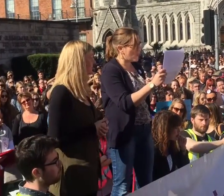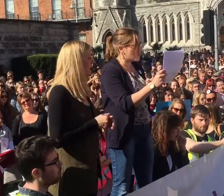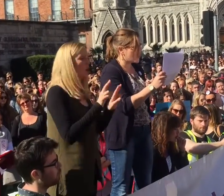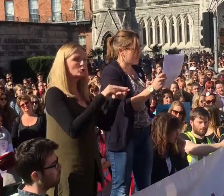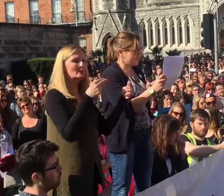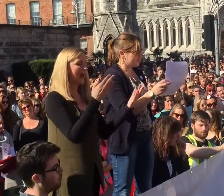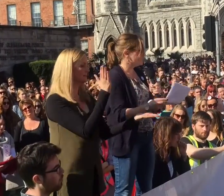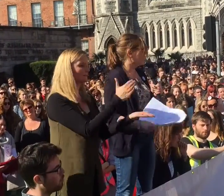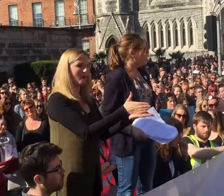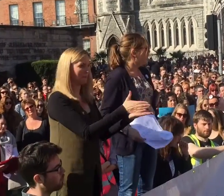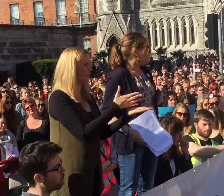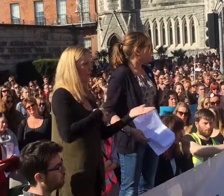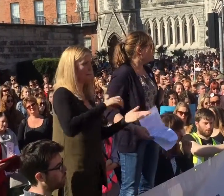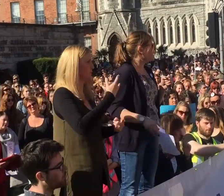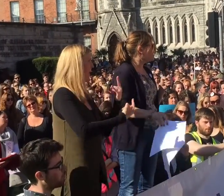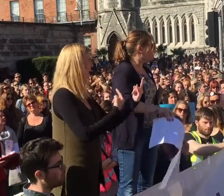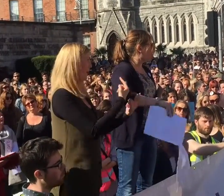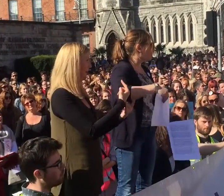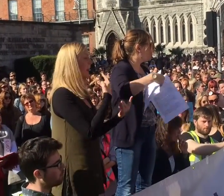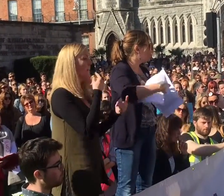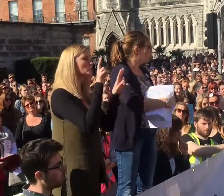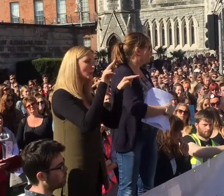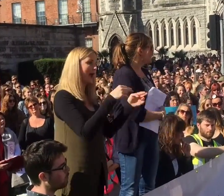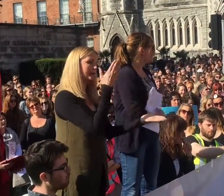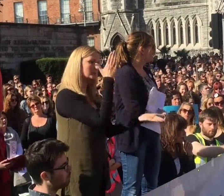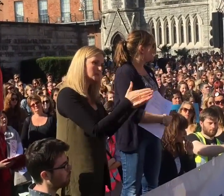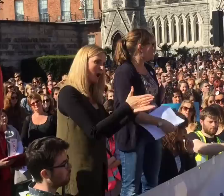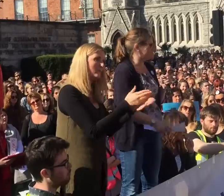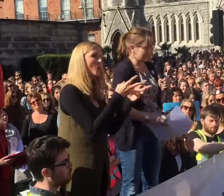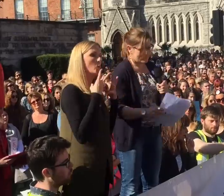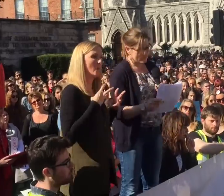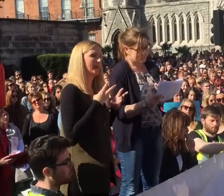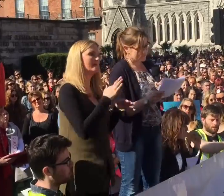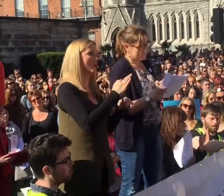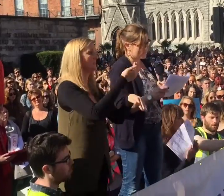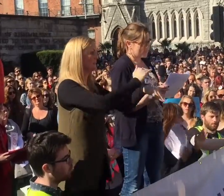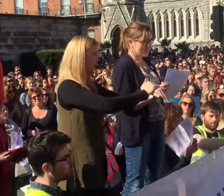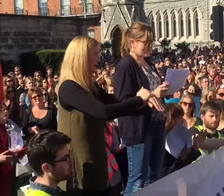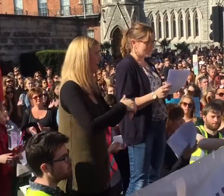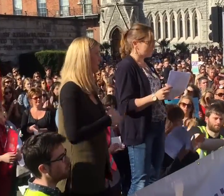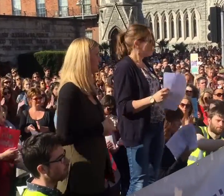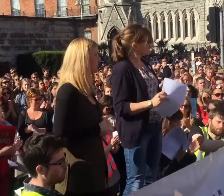stop abortion, but you can stop women dying.